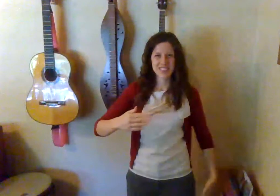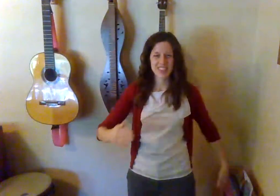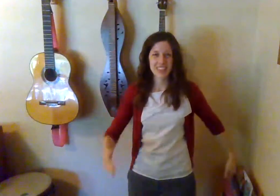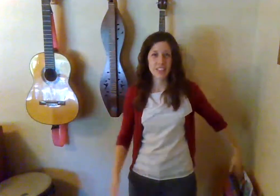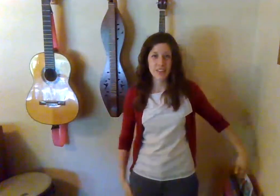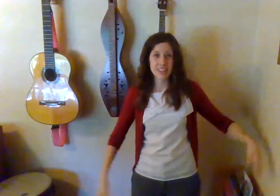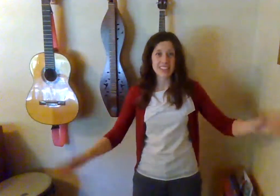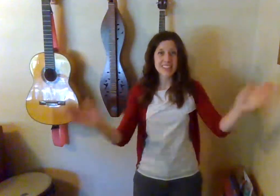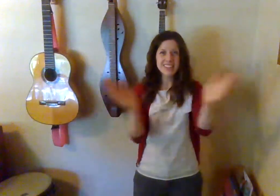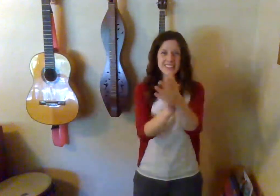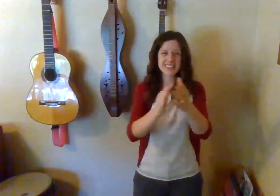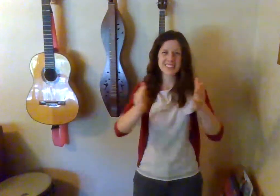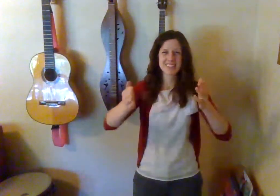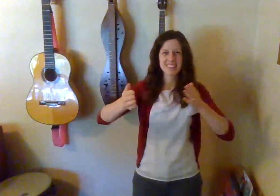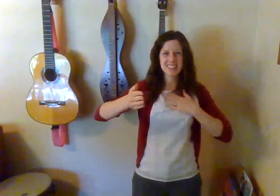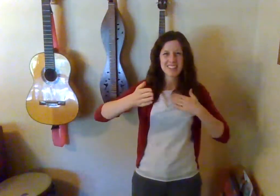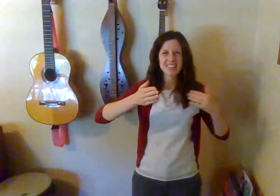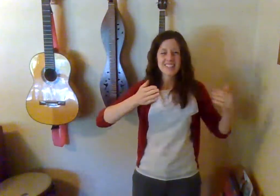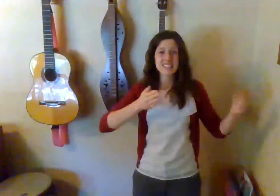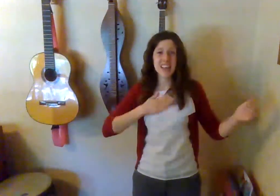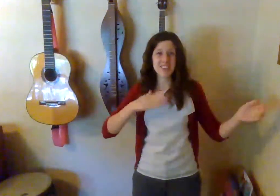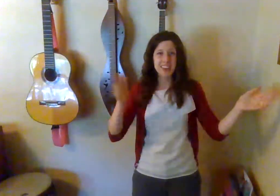Three. Seven.